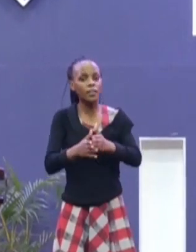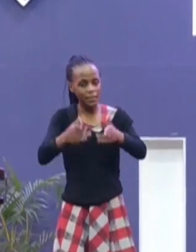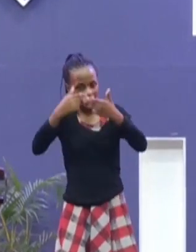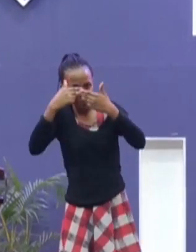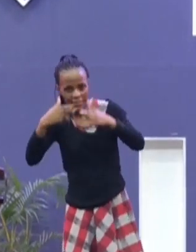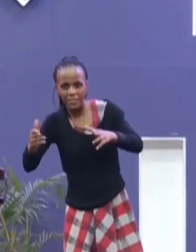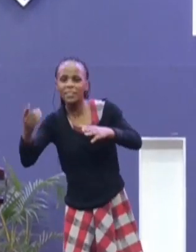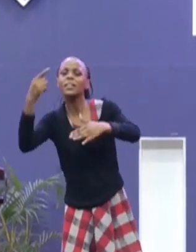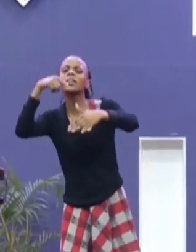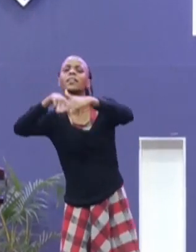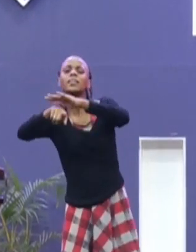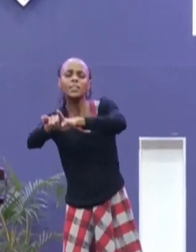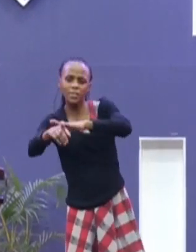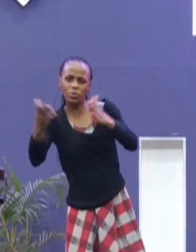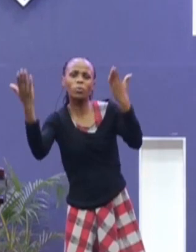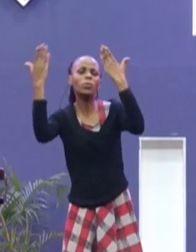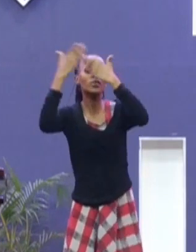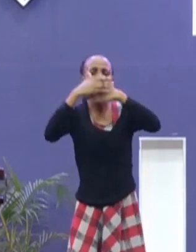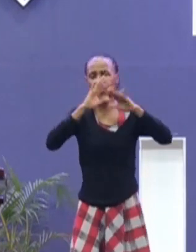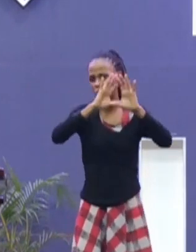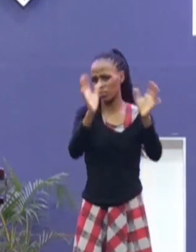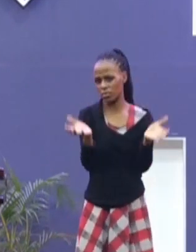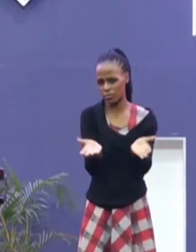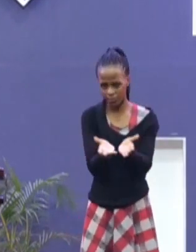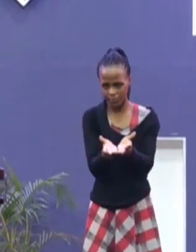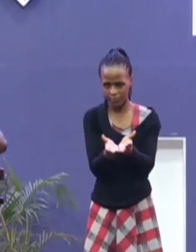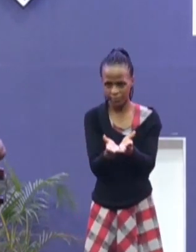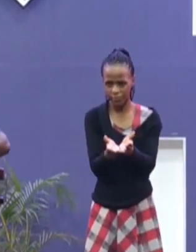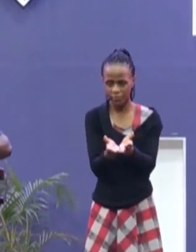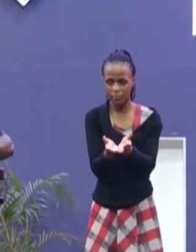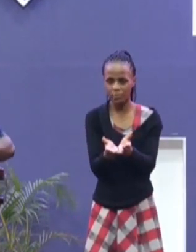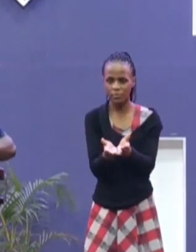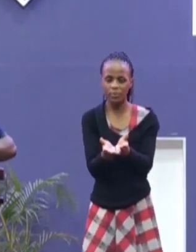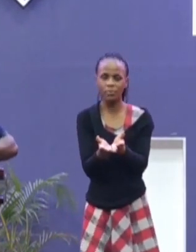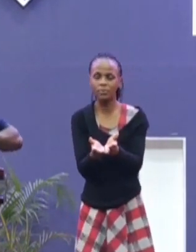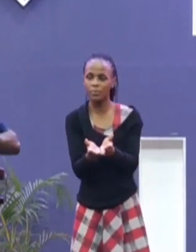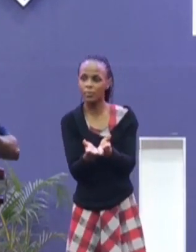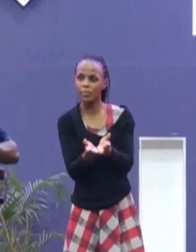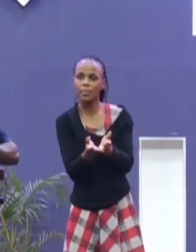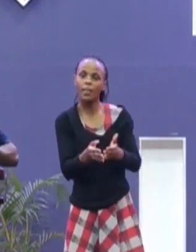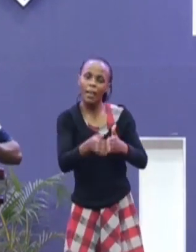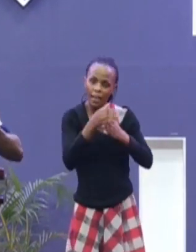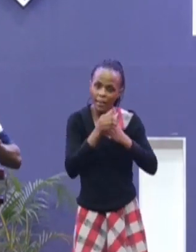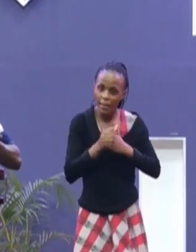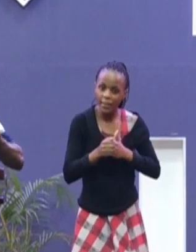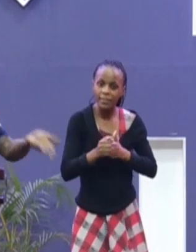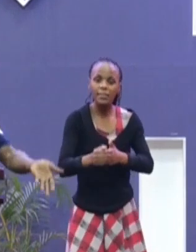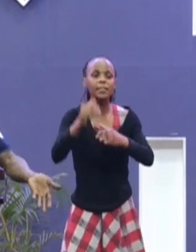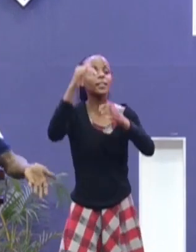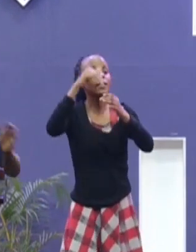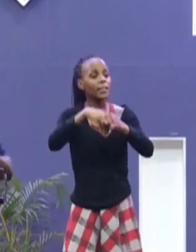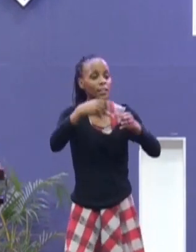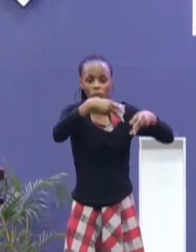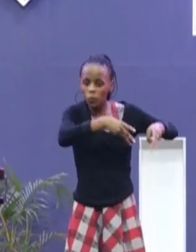into the dark world. Nayingizibwa mweye nse yekizikiza. He's initiated into the pattern of evil